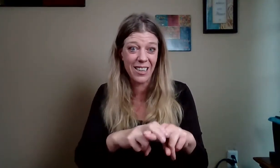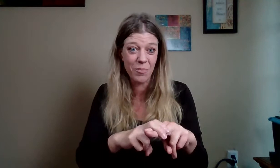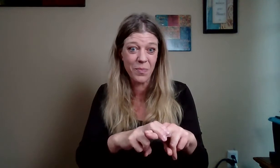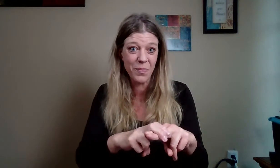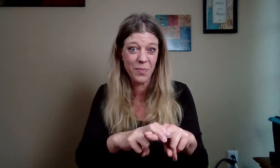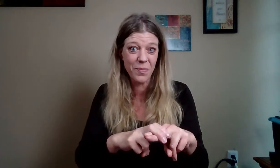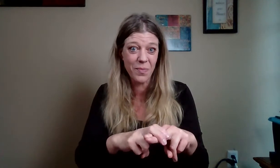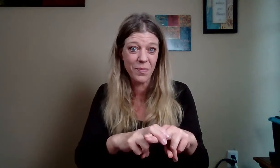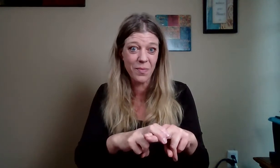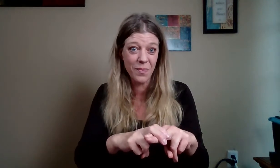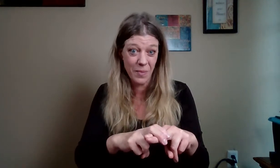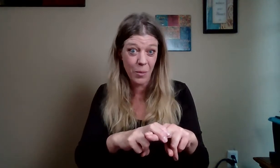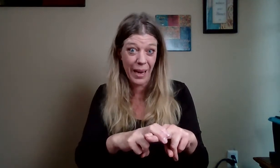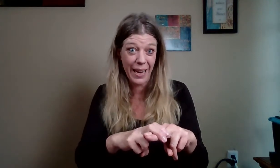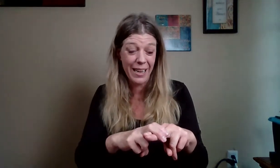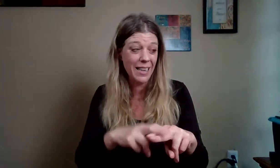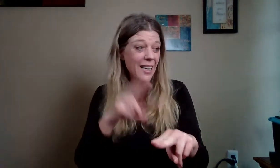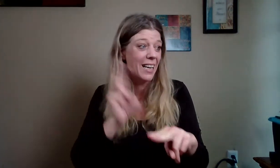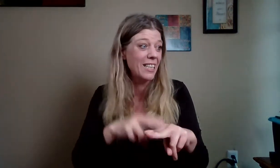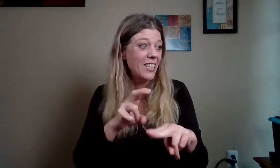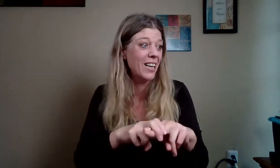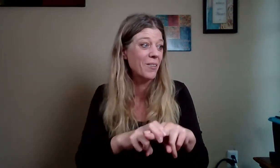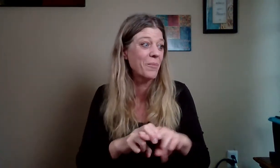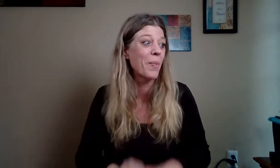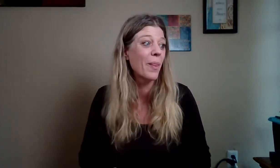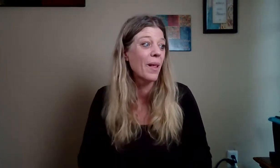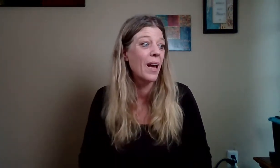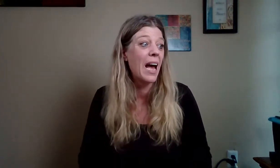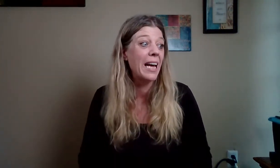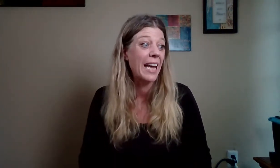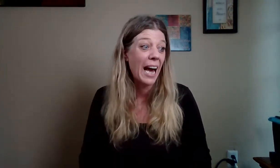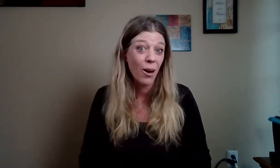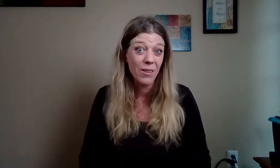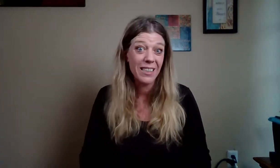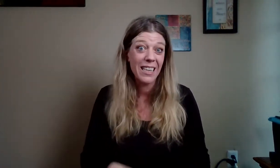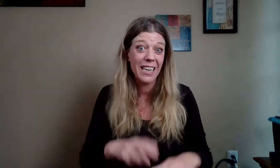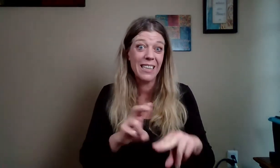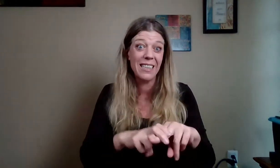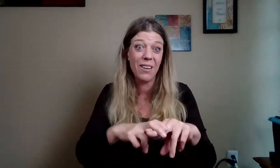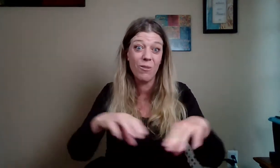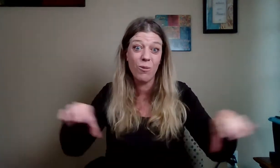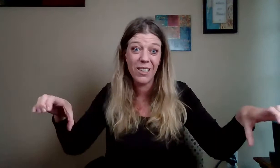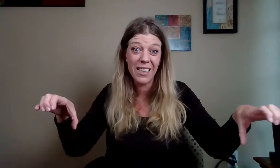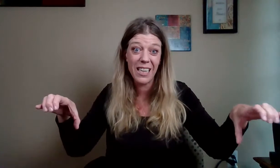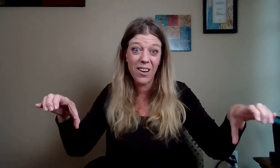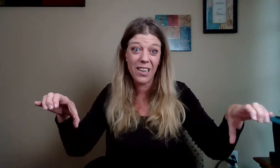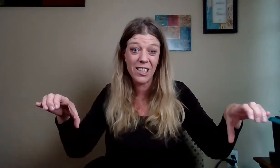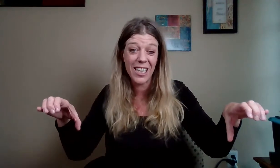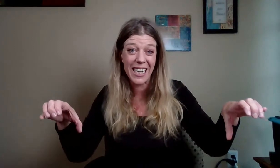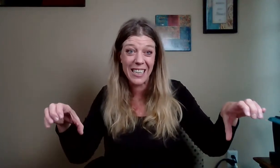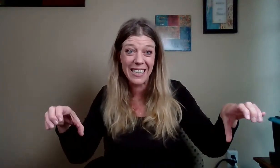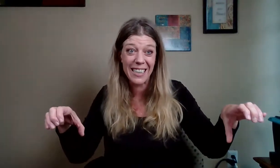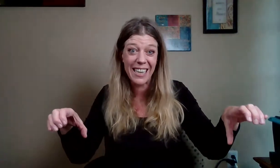Chair. Okay? Chair. Couch is a really long chair, isn't